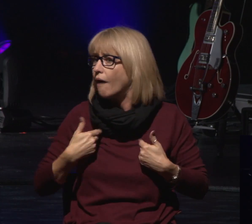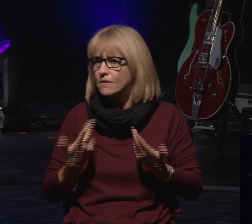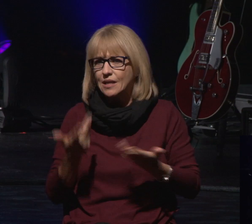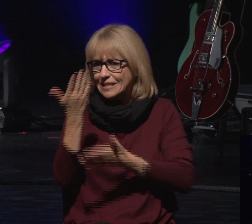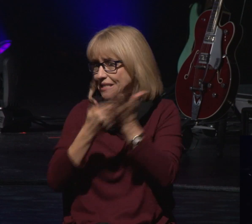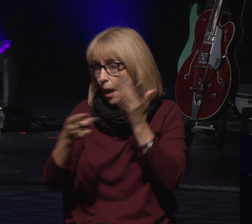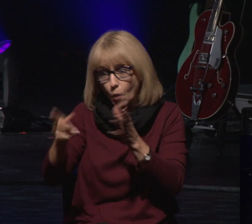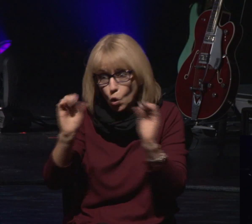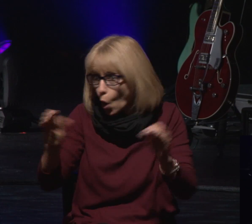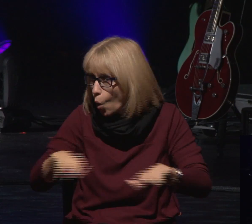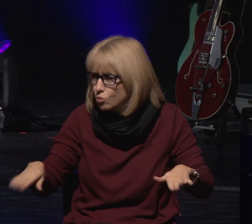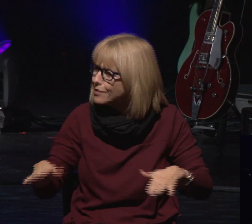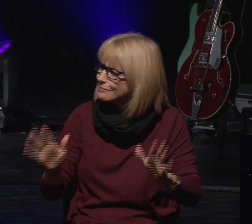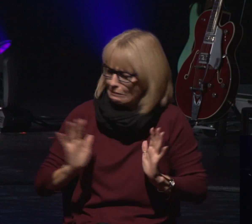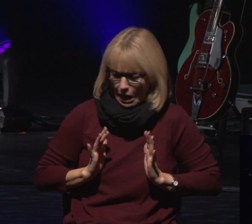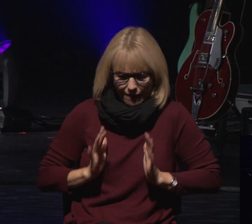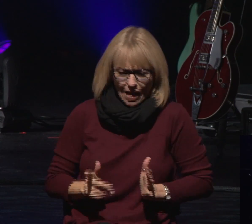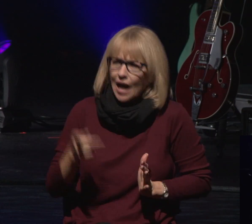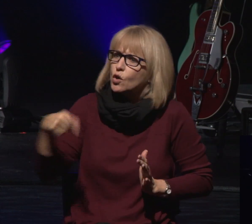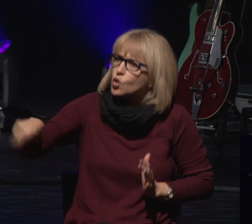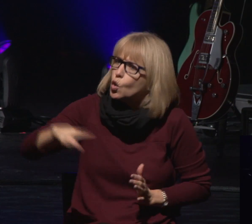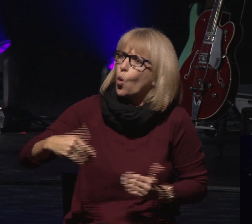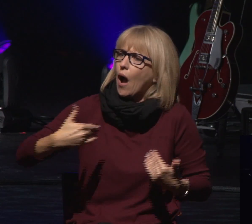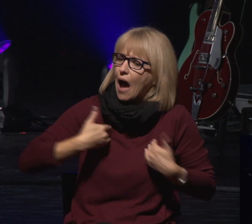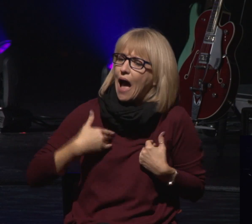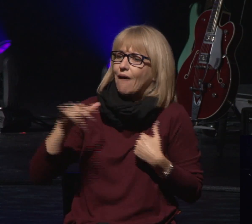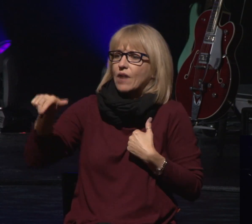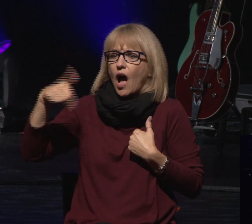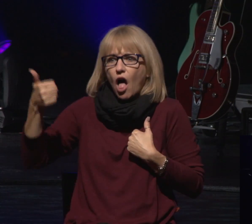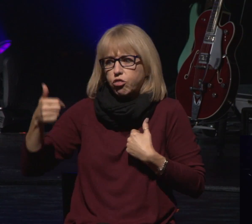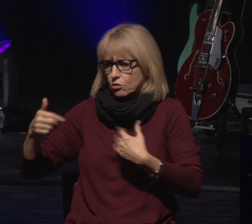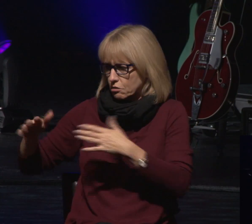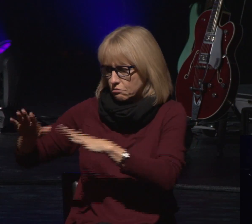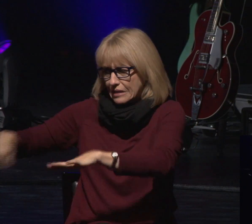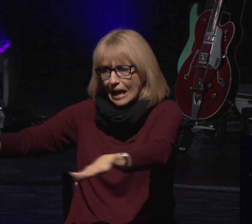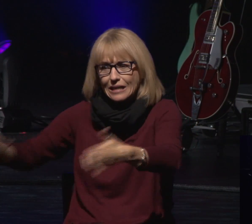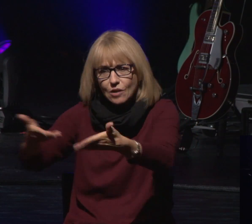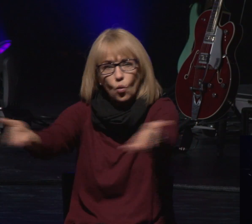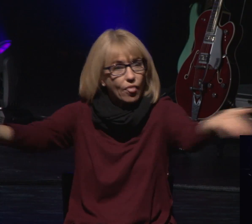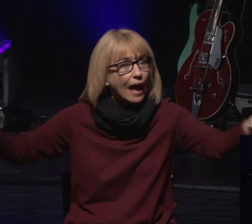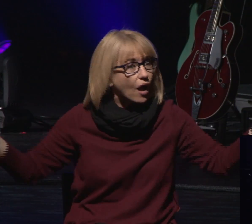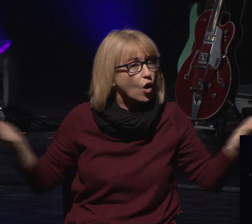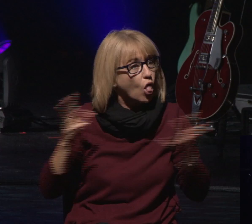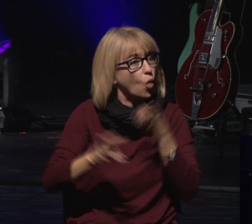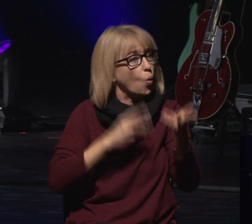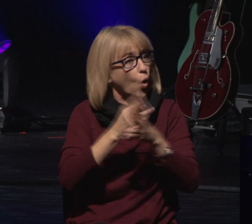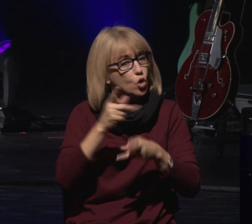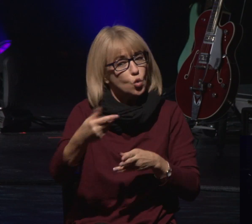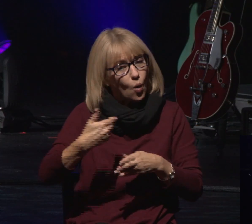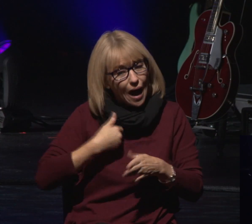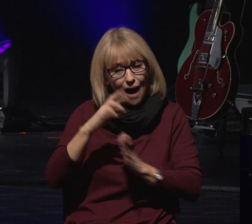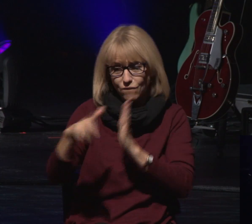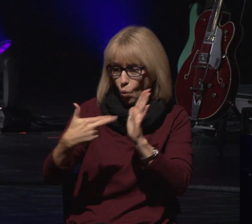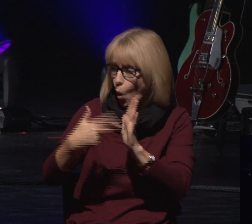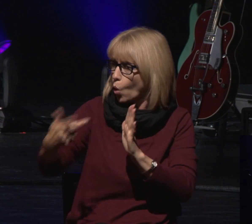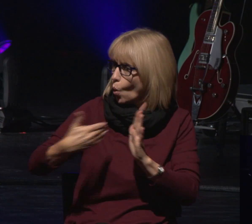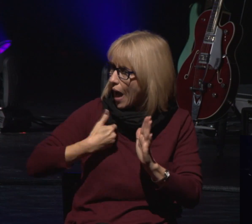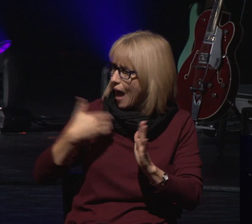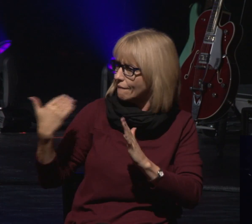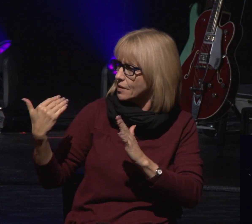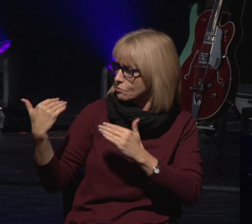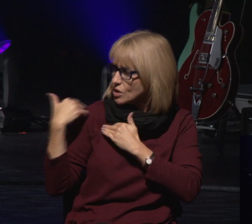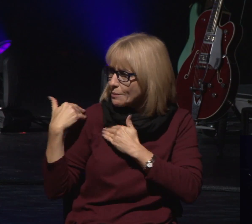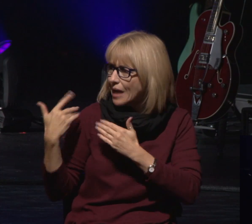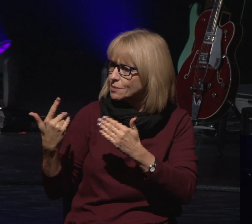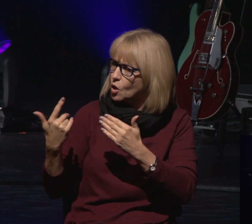you. And do you see your important role that this author seen that wrote Psalms is that the important role that you have is declare God's goodness